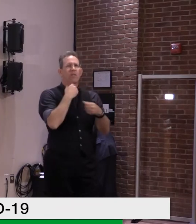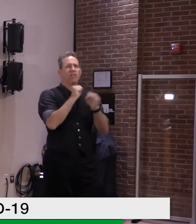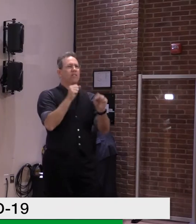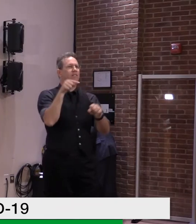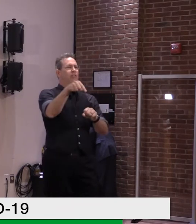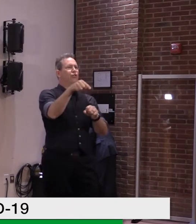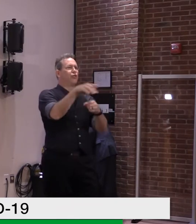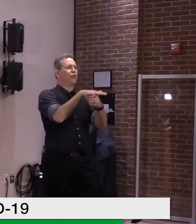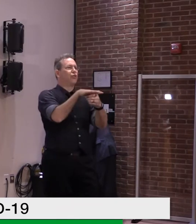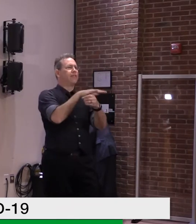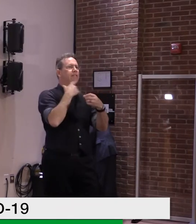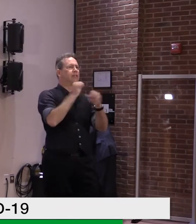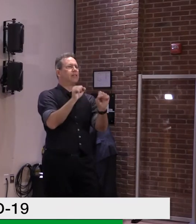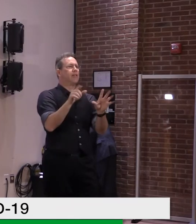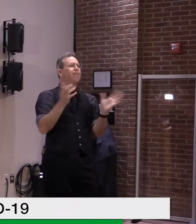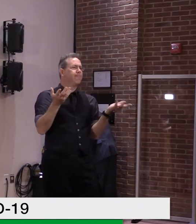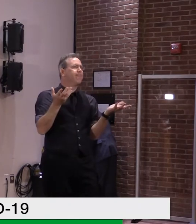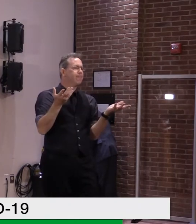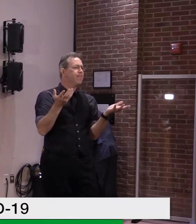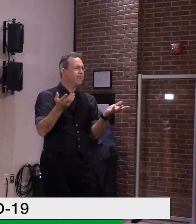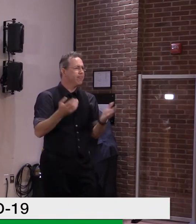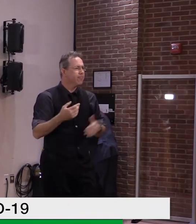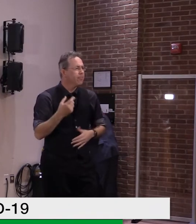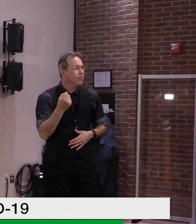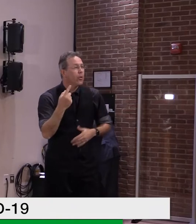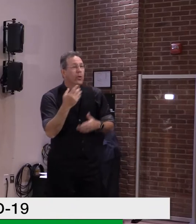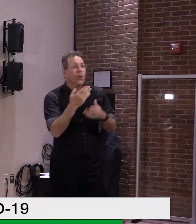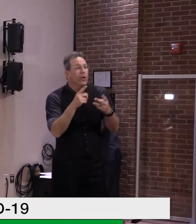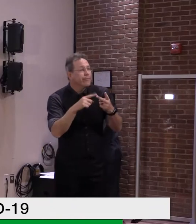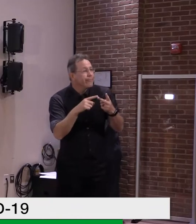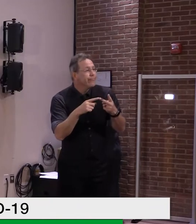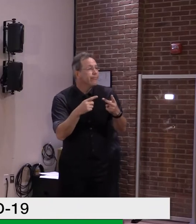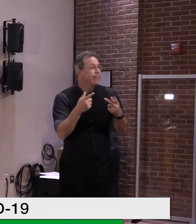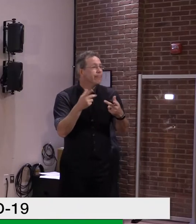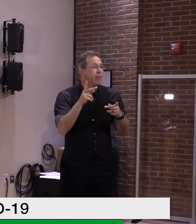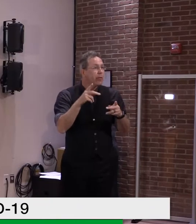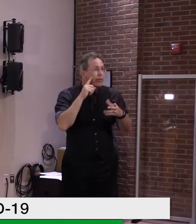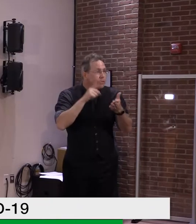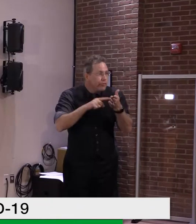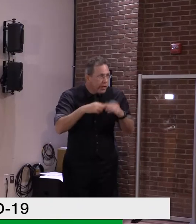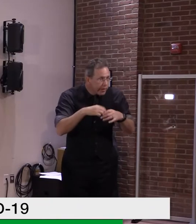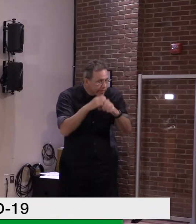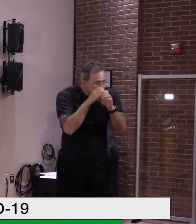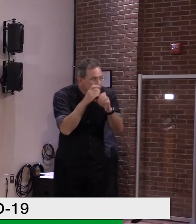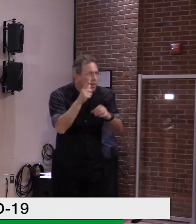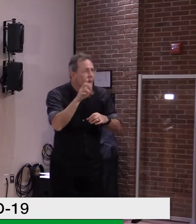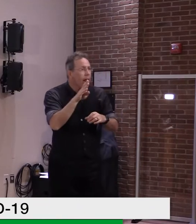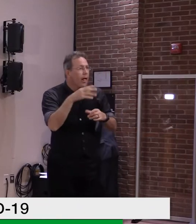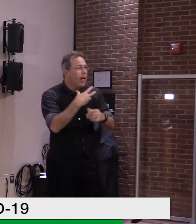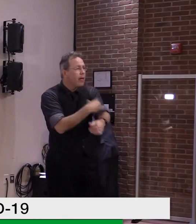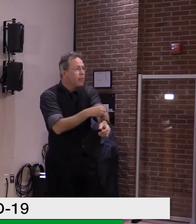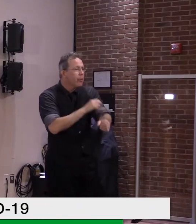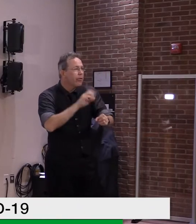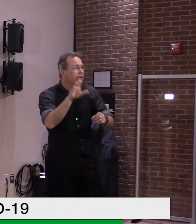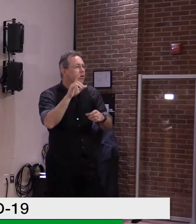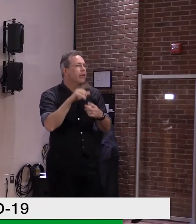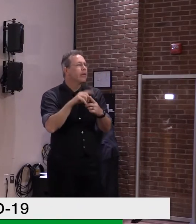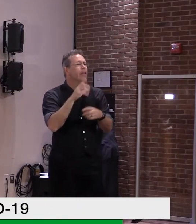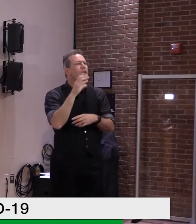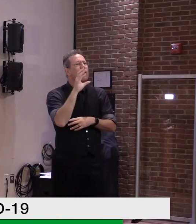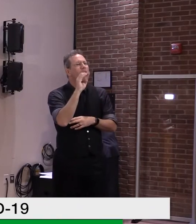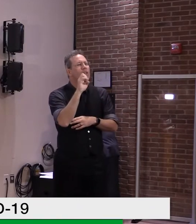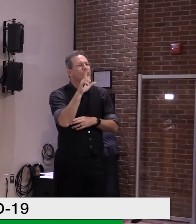checking kinds of labs you would check in a routine health visit in terms of cholesterol, blood sugar, et